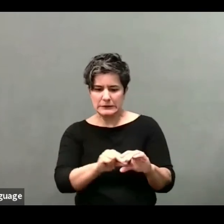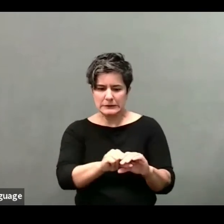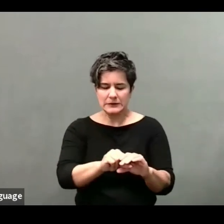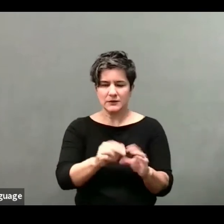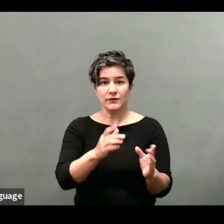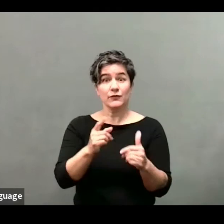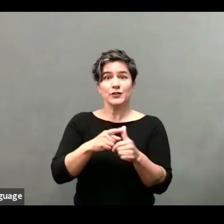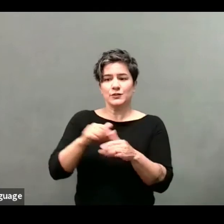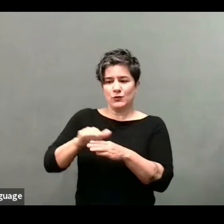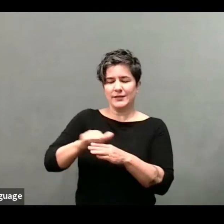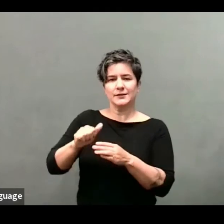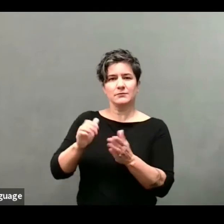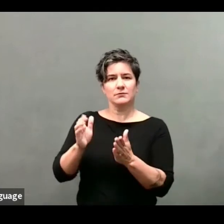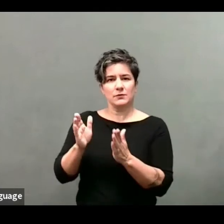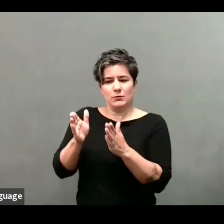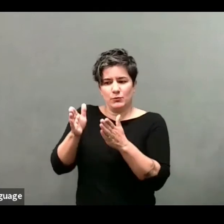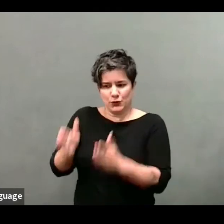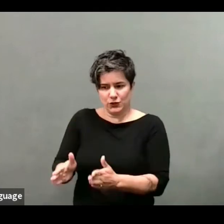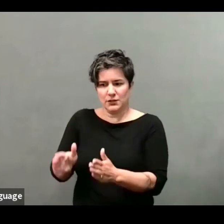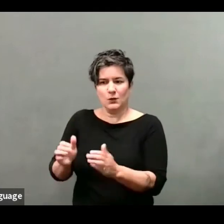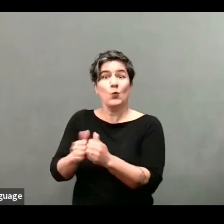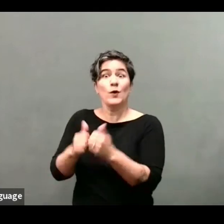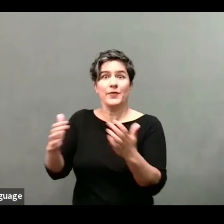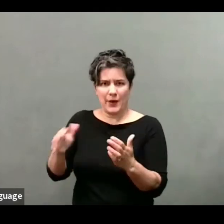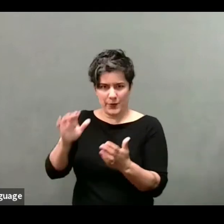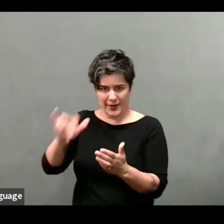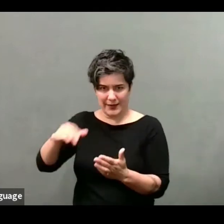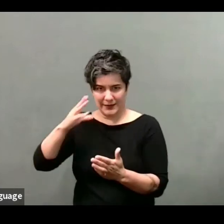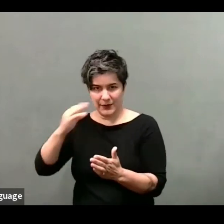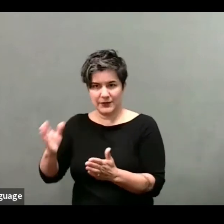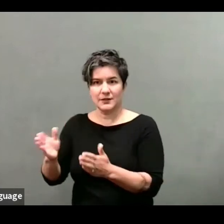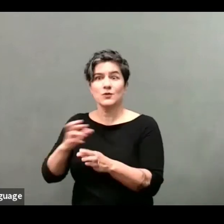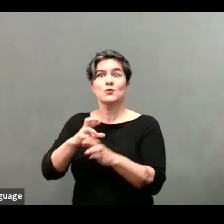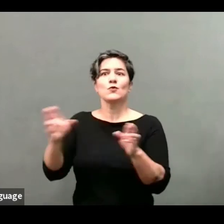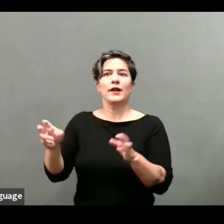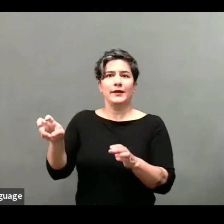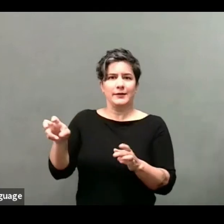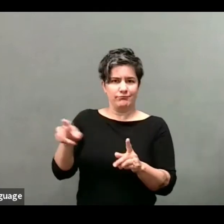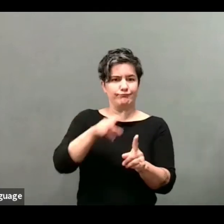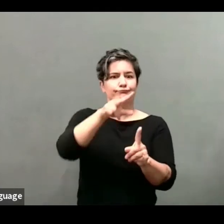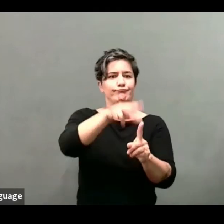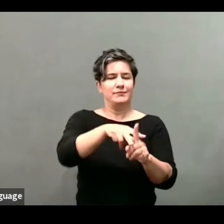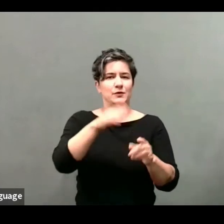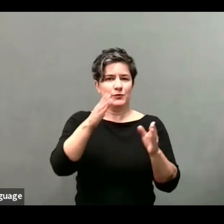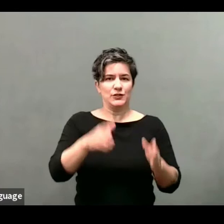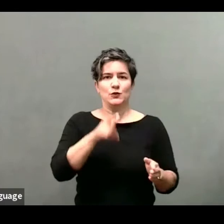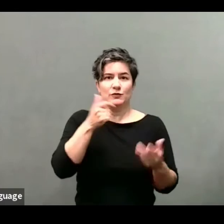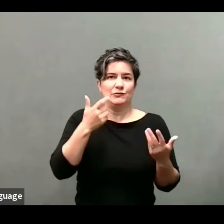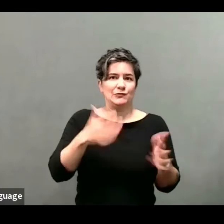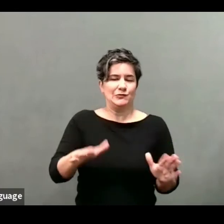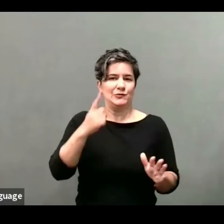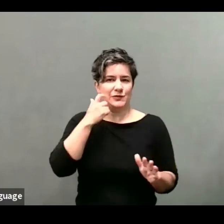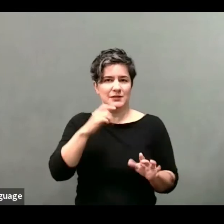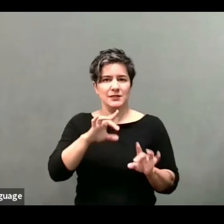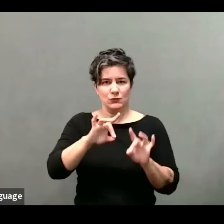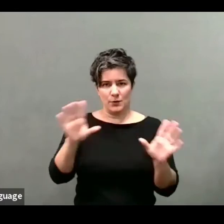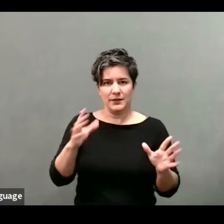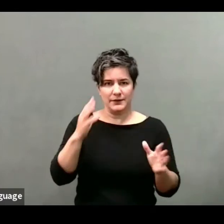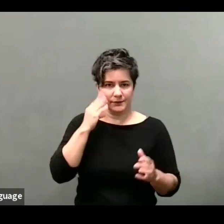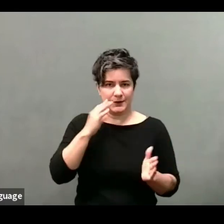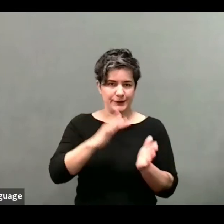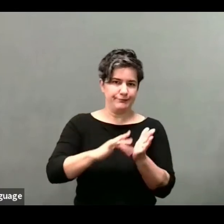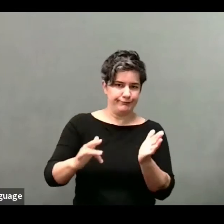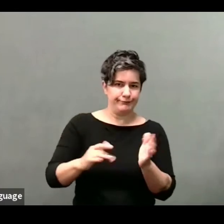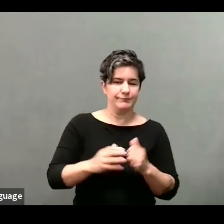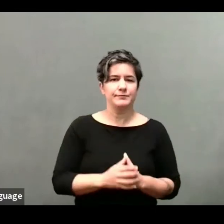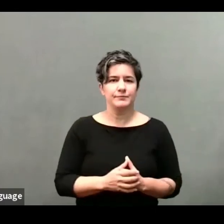a patient post-sexual assault. And then the other piece is that they need practice doing the actual